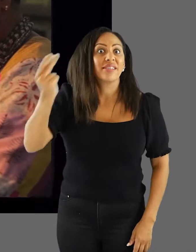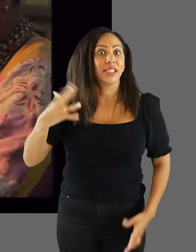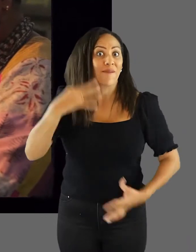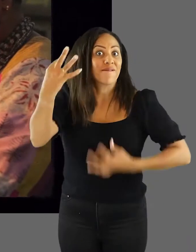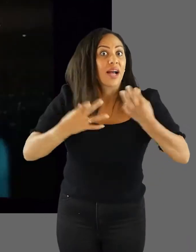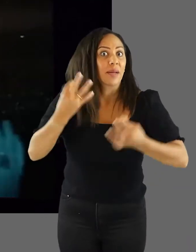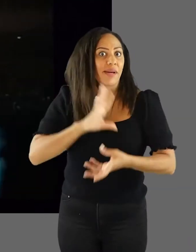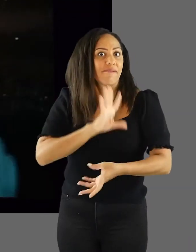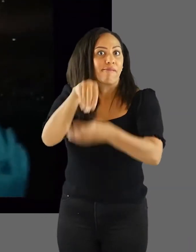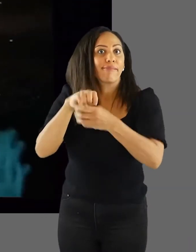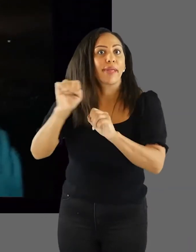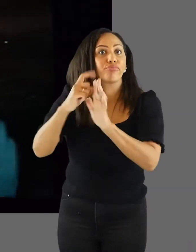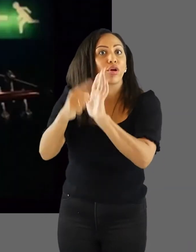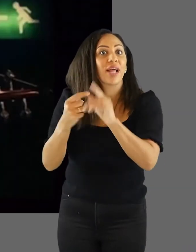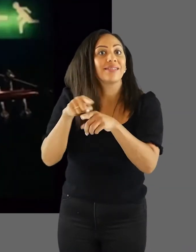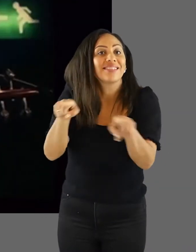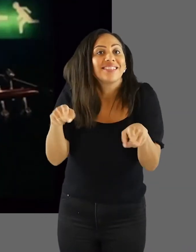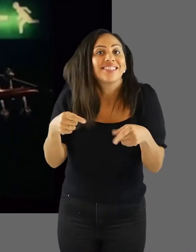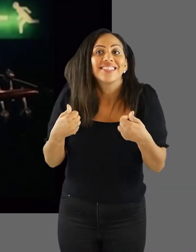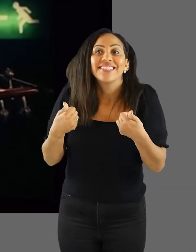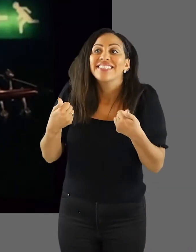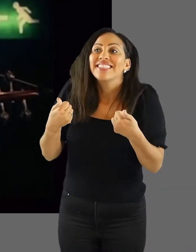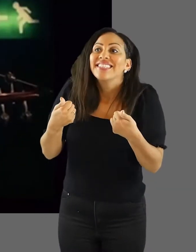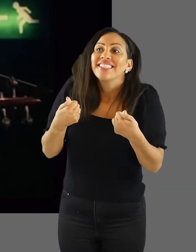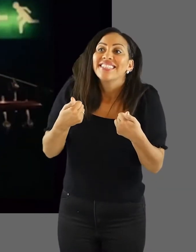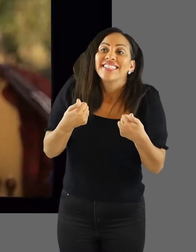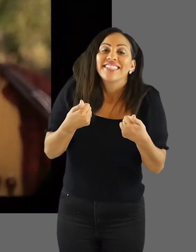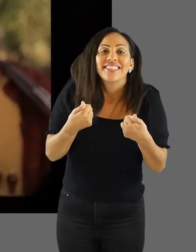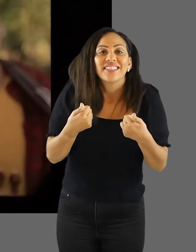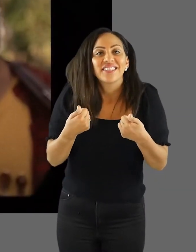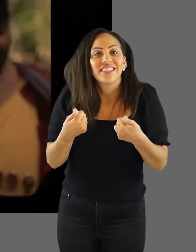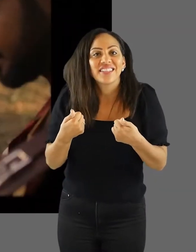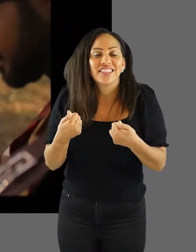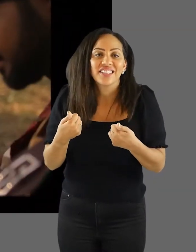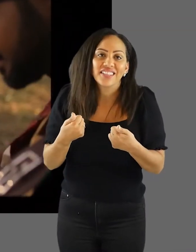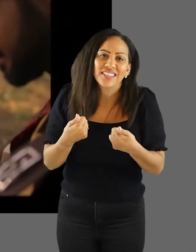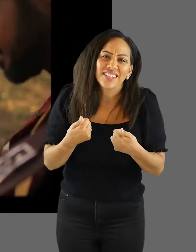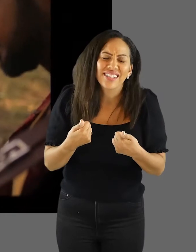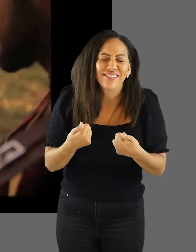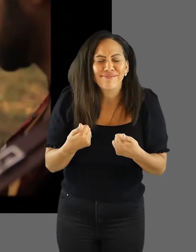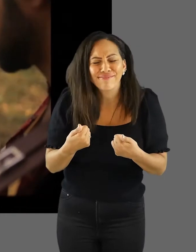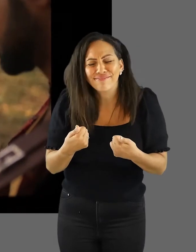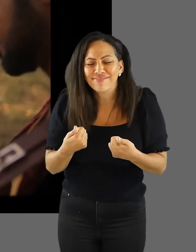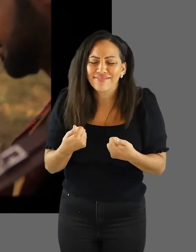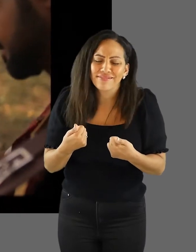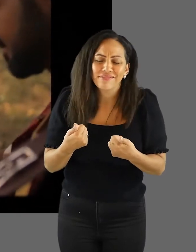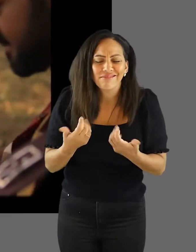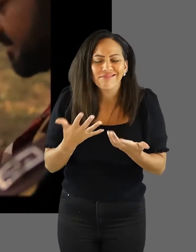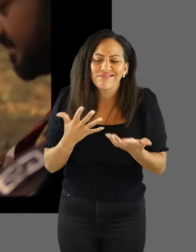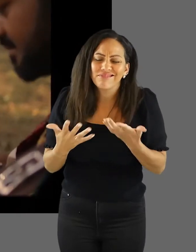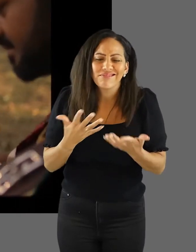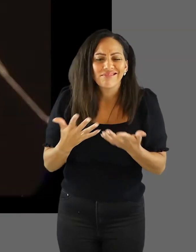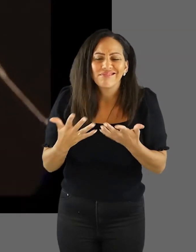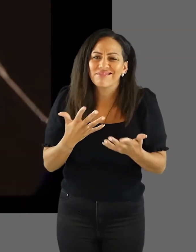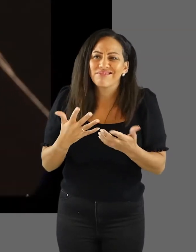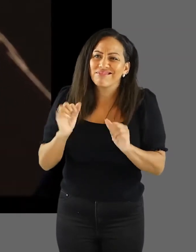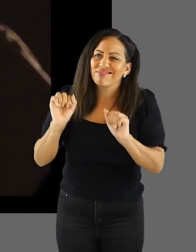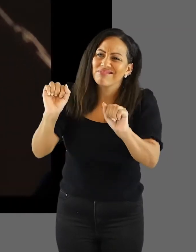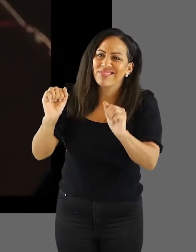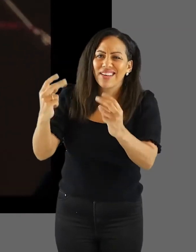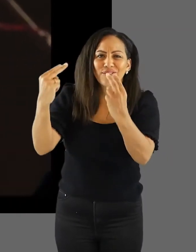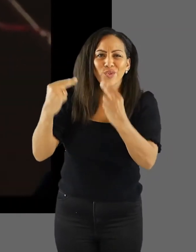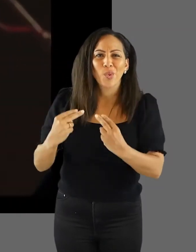of my guru, Pandit Buddhadev Das Gupta. And, you know, there aren't that many sarod players in the